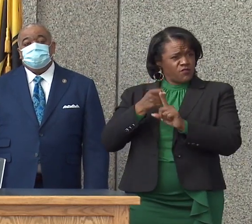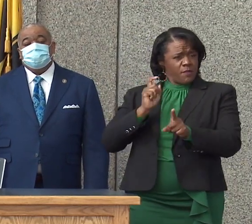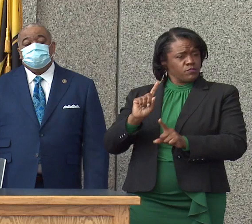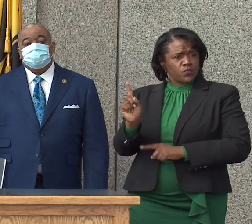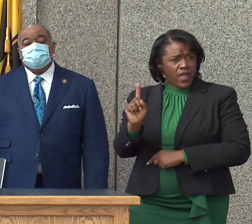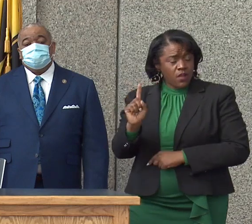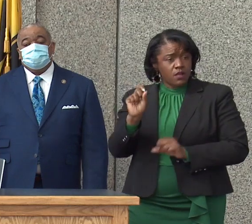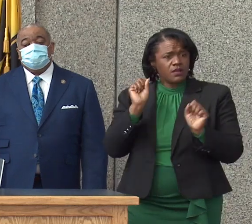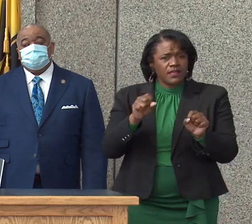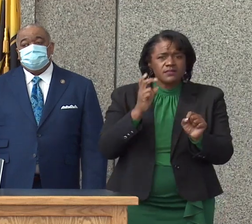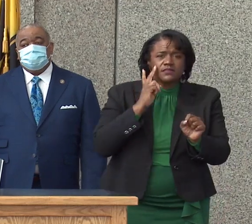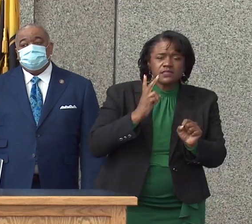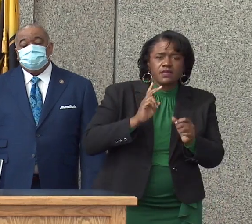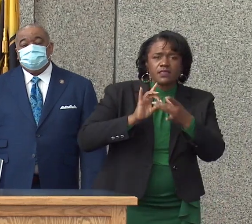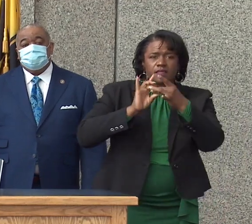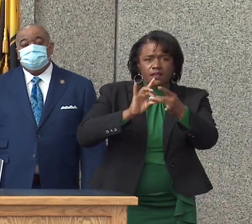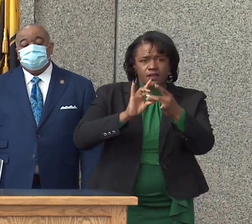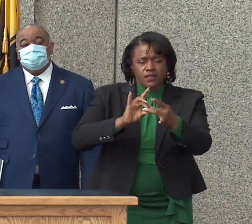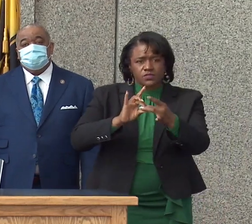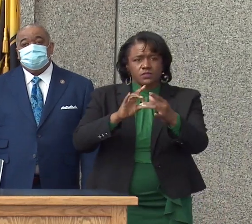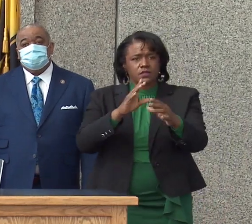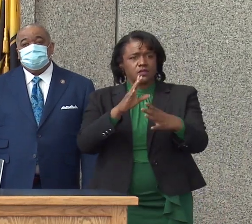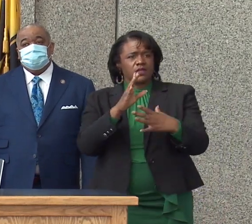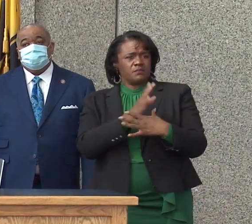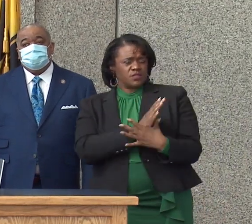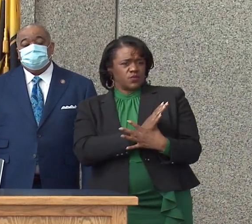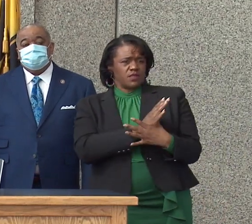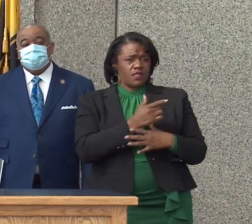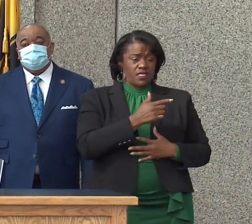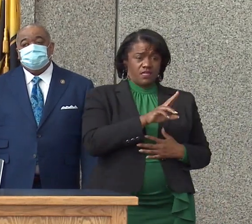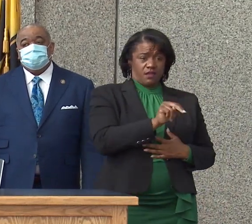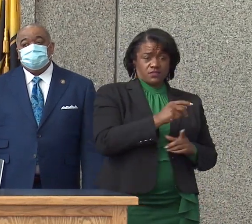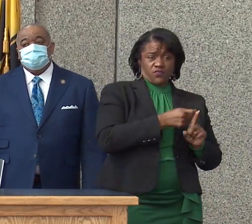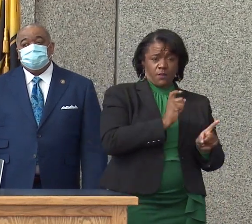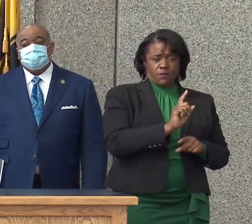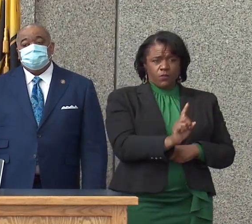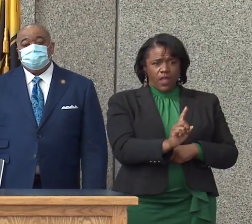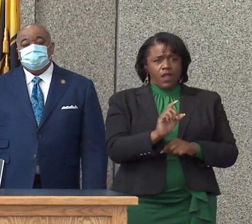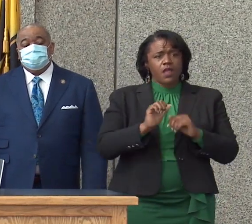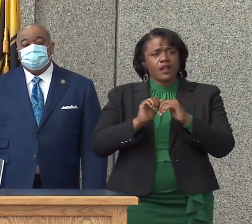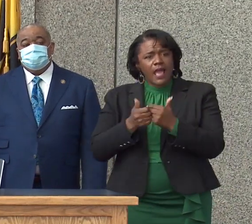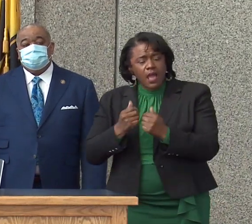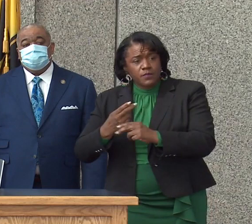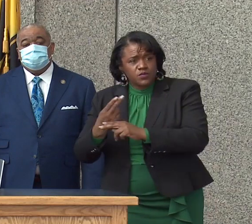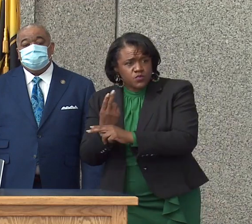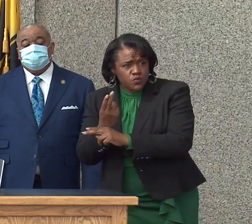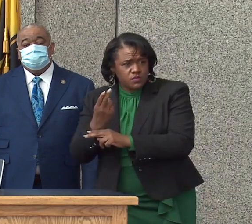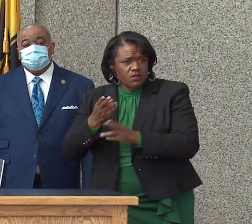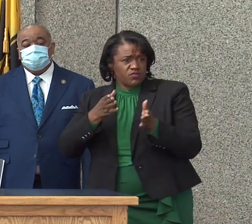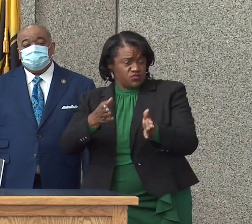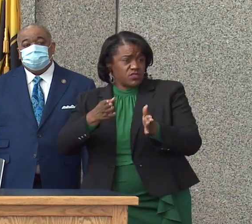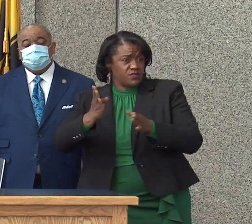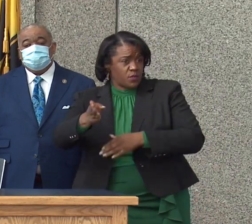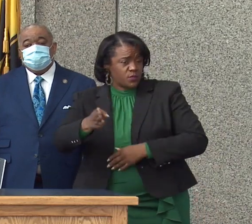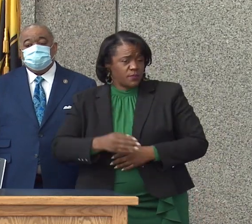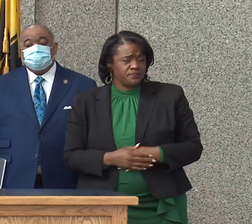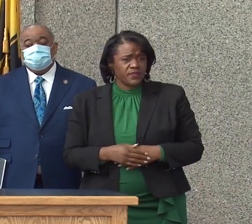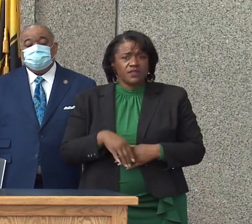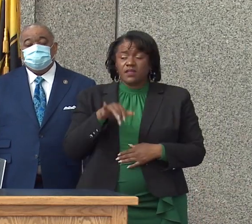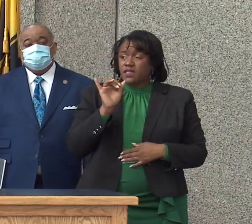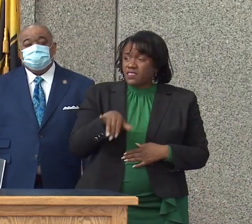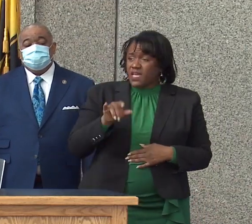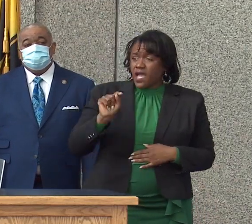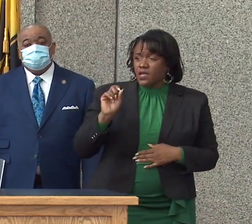allows us to see the connections between where guns are coming from and how they're being used on the streets of Baltimore. This